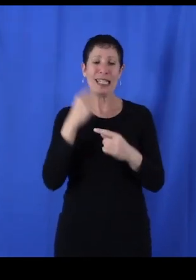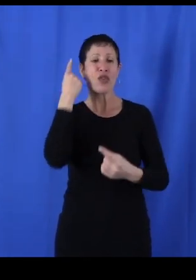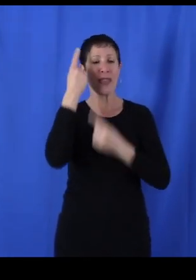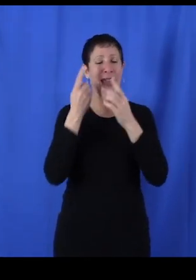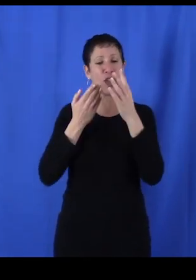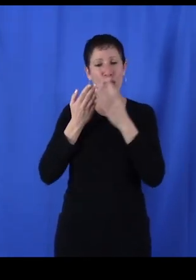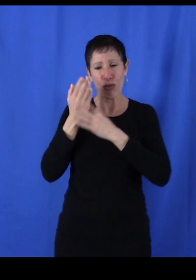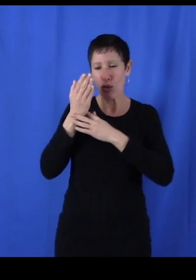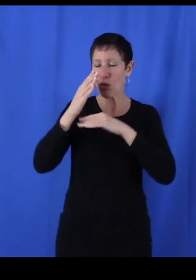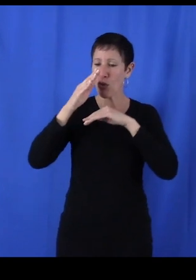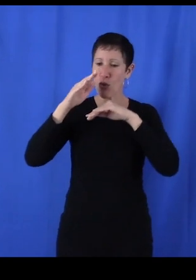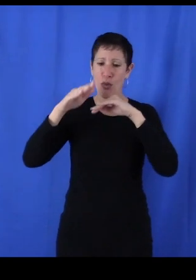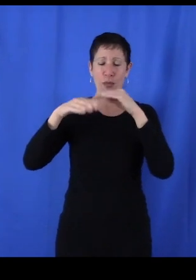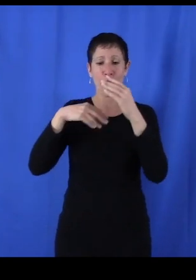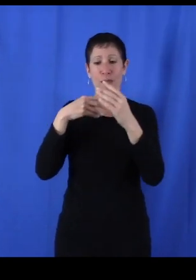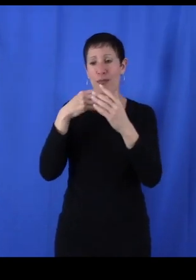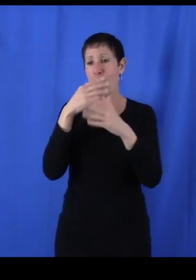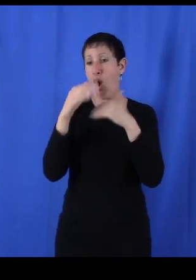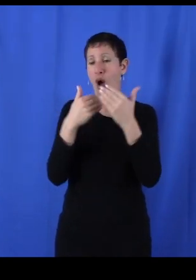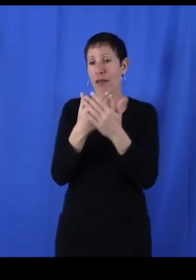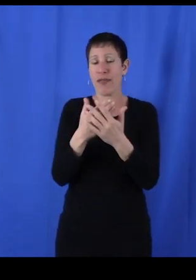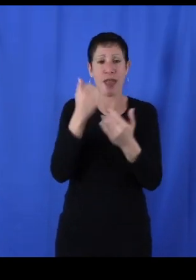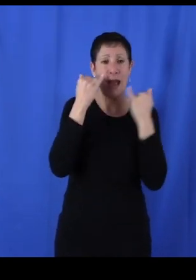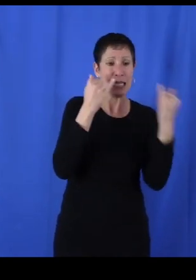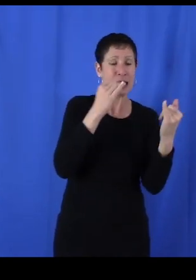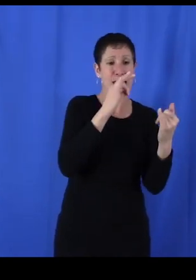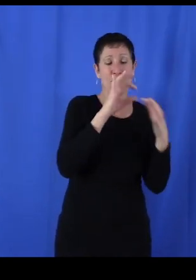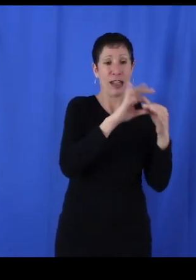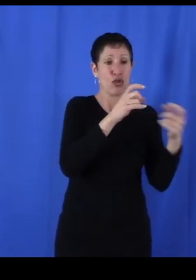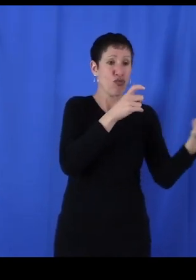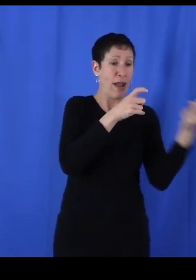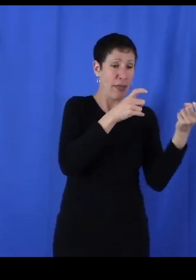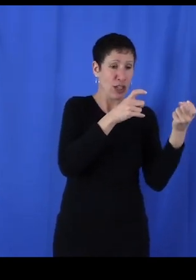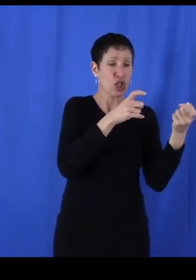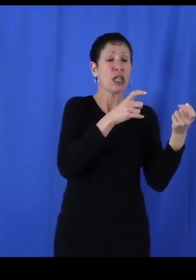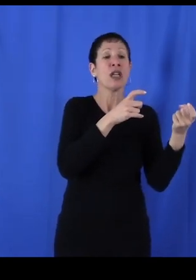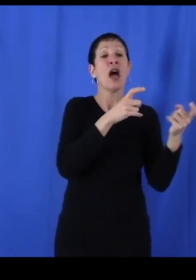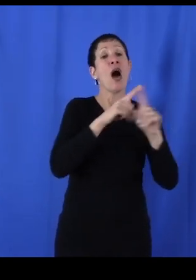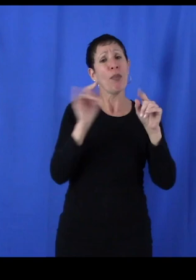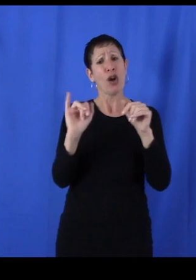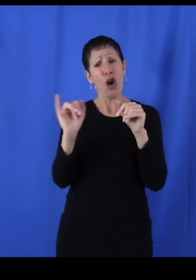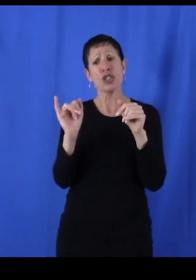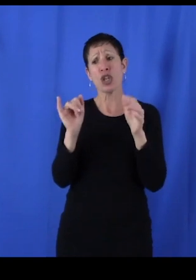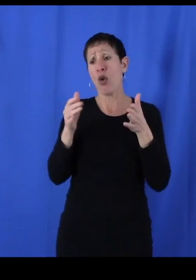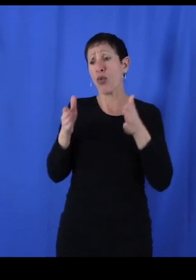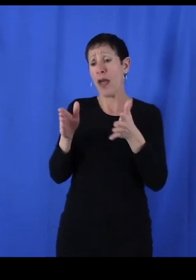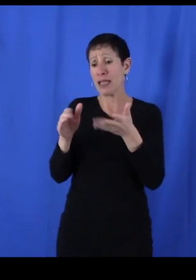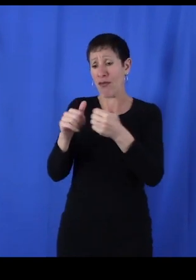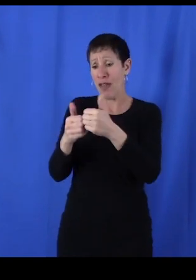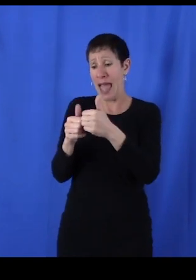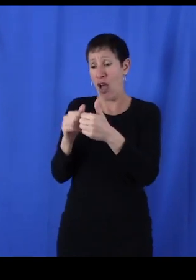through these both the notions of regulation, but also the ways in which our hardware is